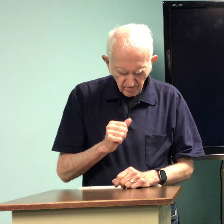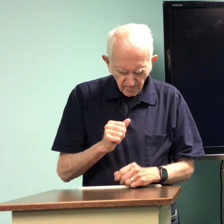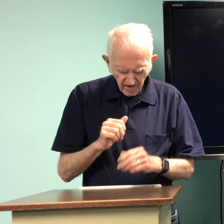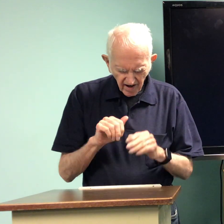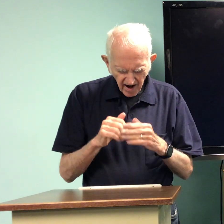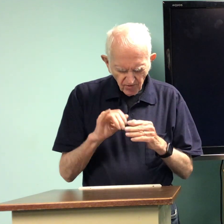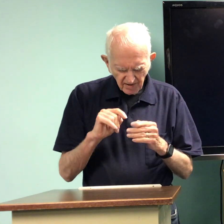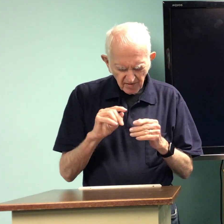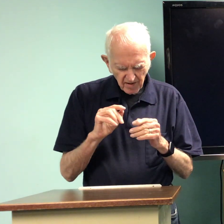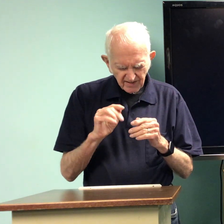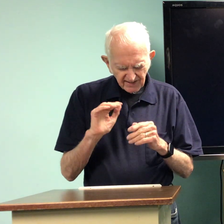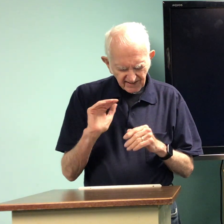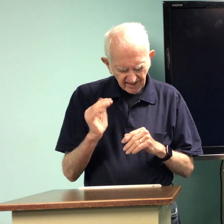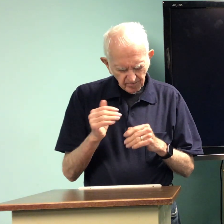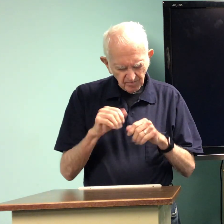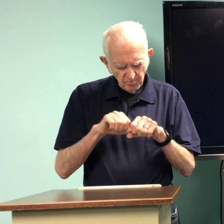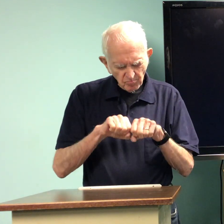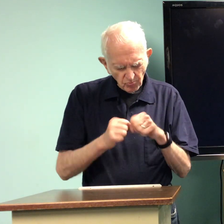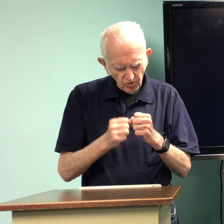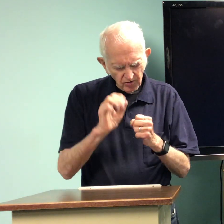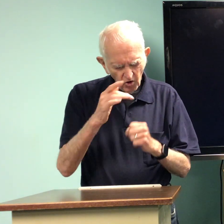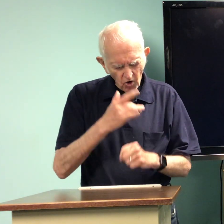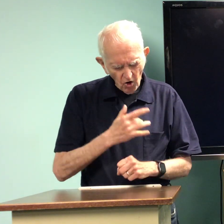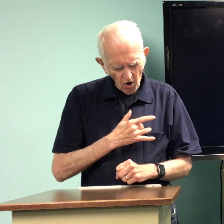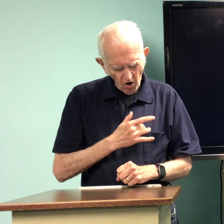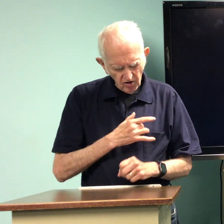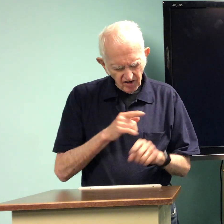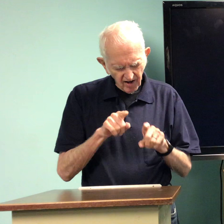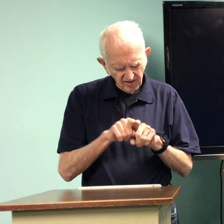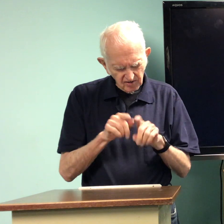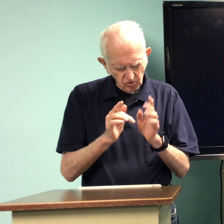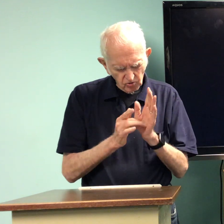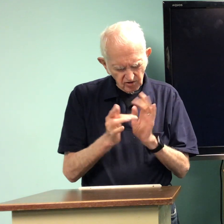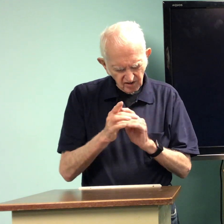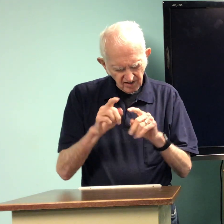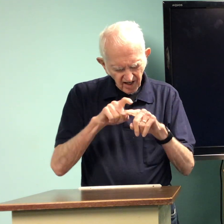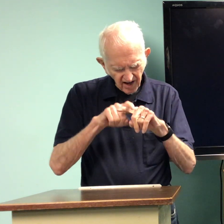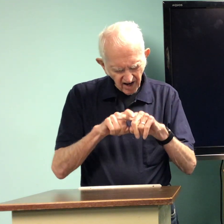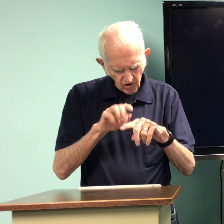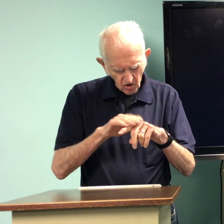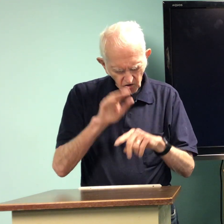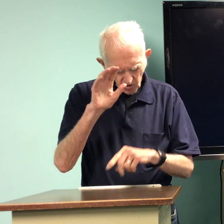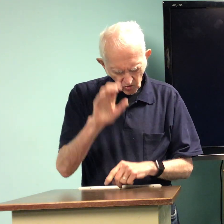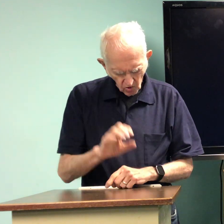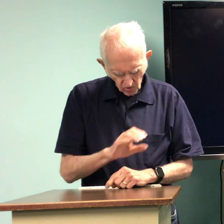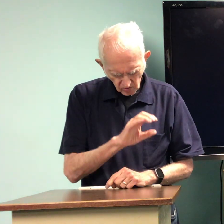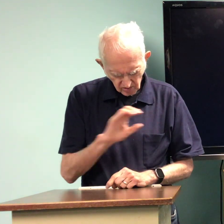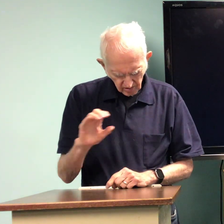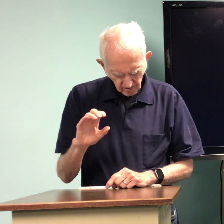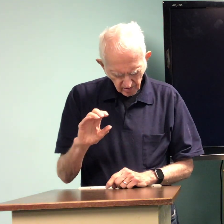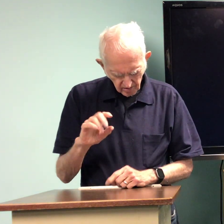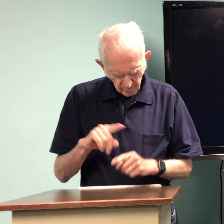suffered, how it seems that it broke his heart as Jesus hung on the